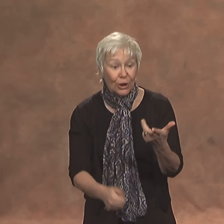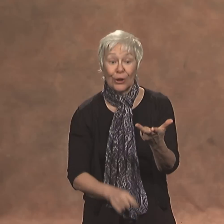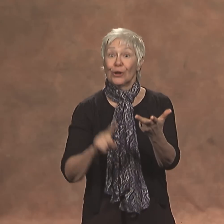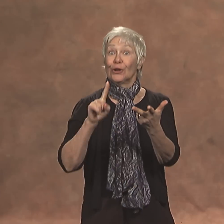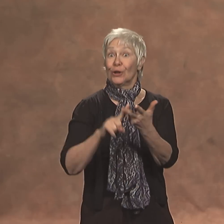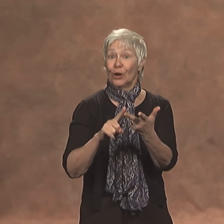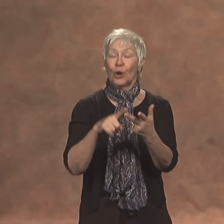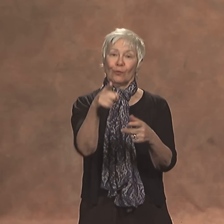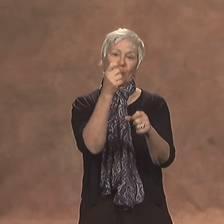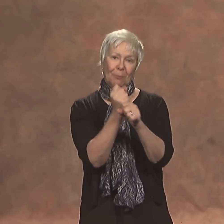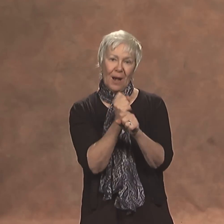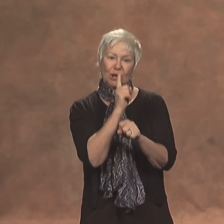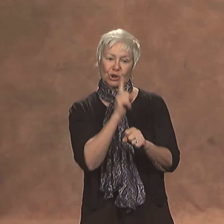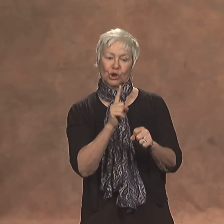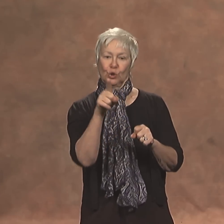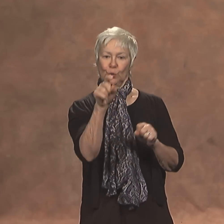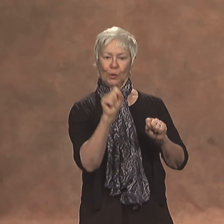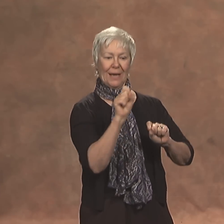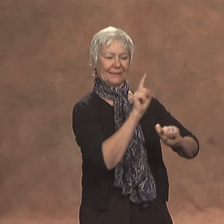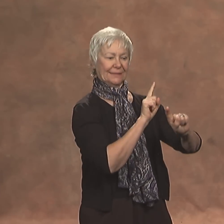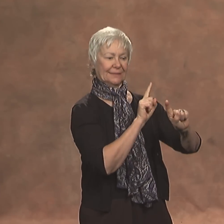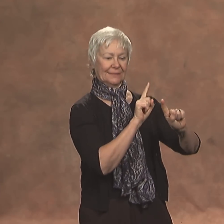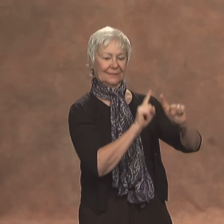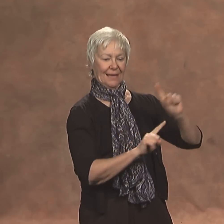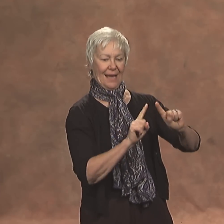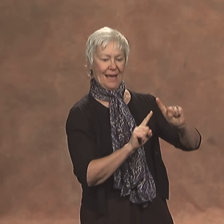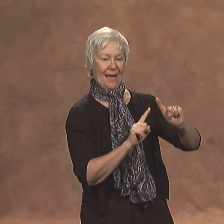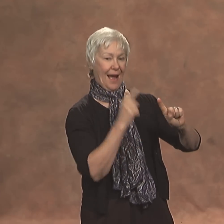determine where the teacher will be sitting or standing.